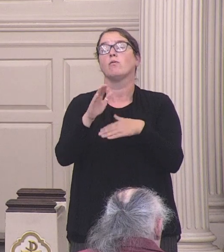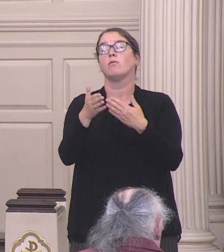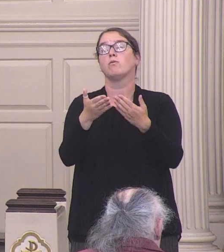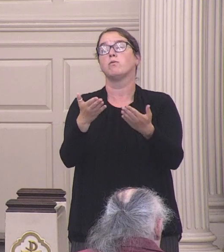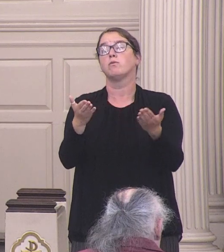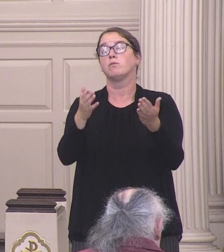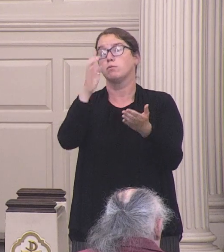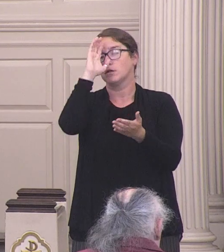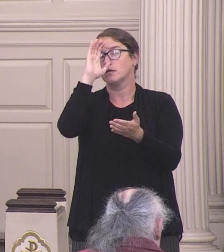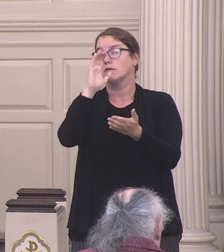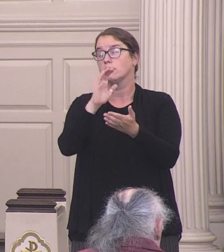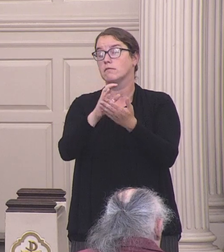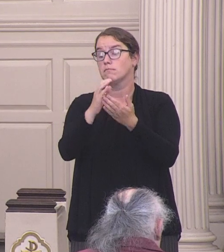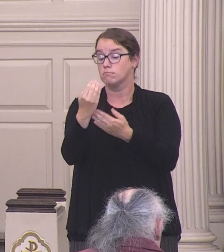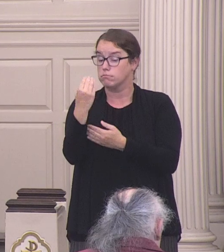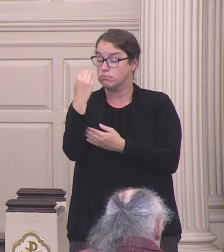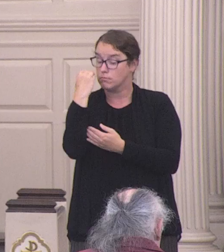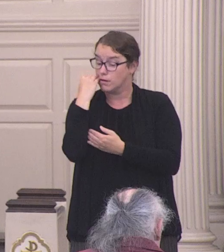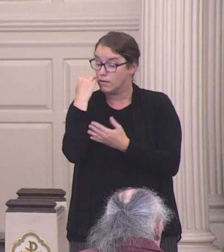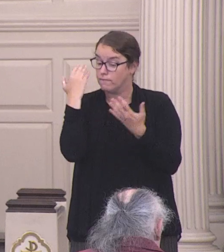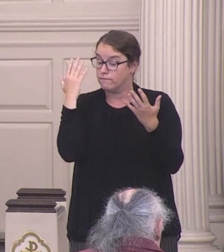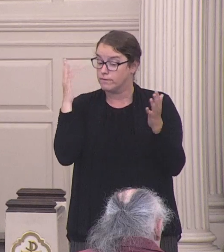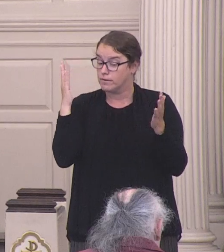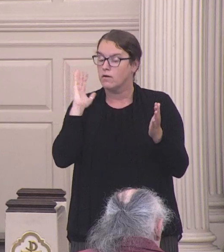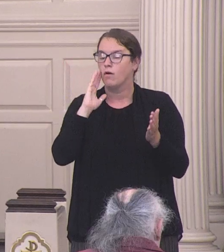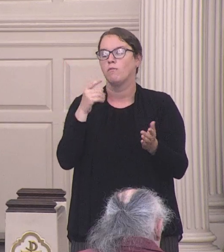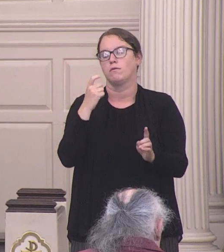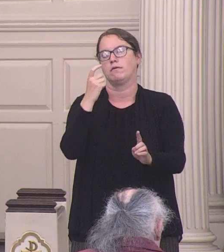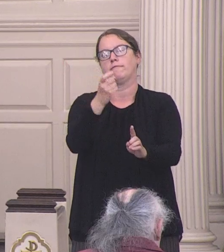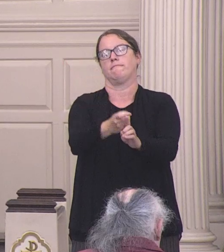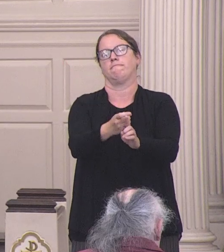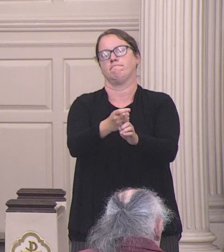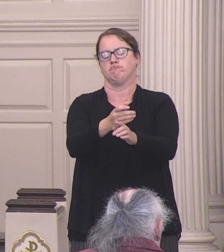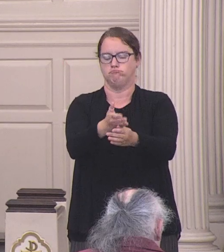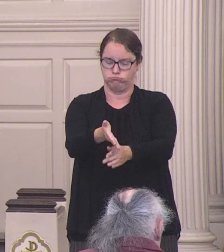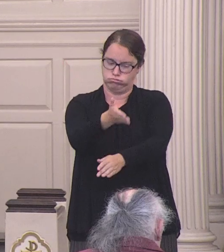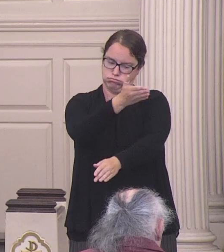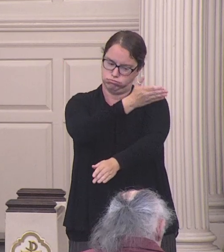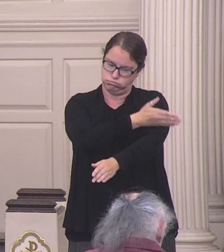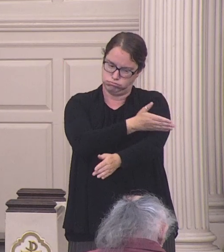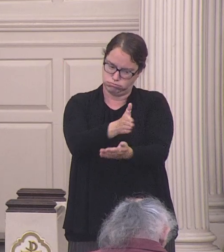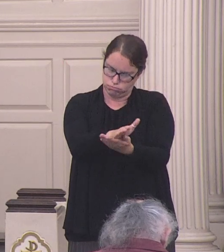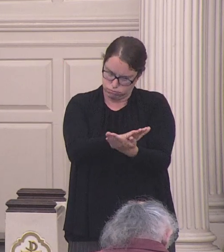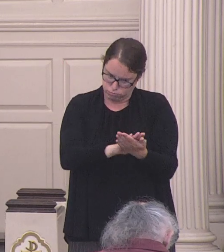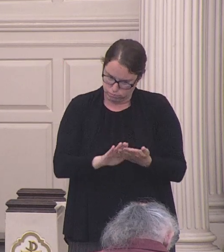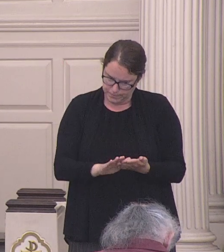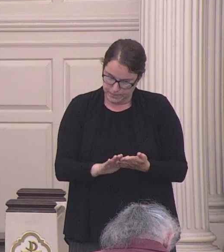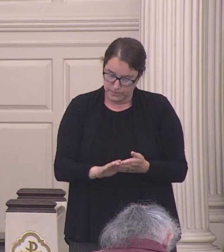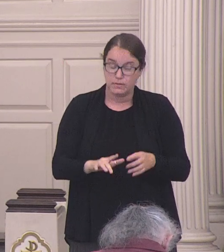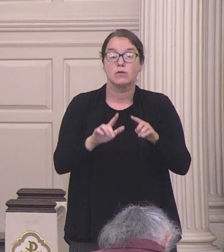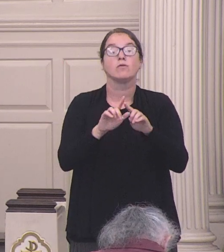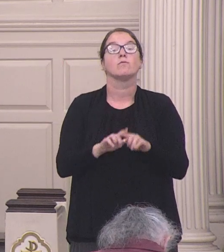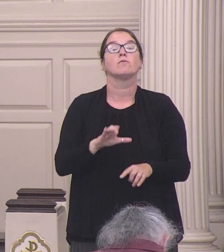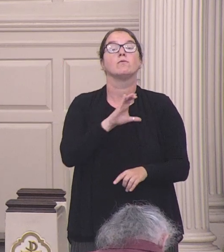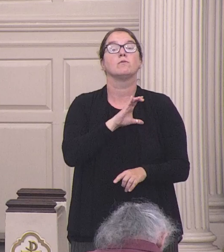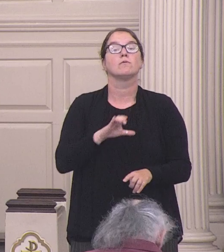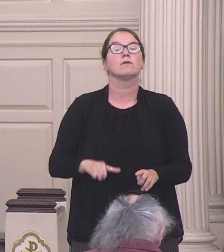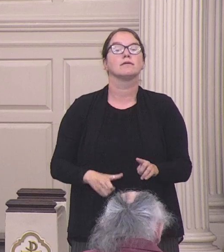by those who believe, they may bring ever greater holiness through Christ our Lord.